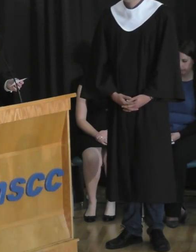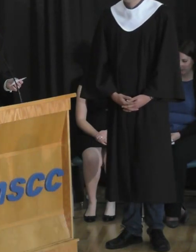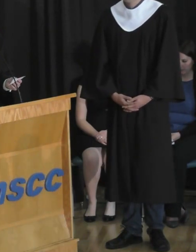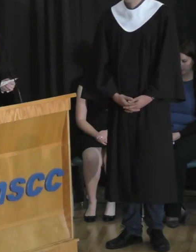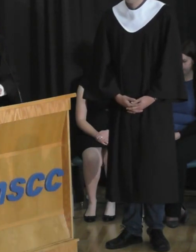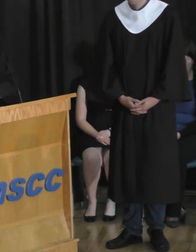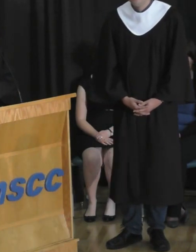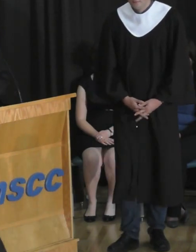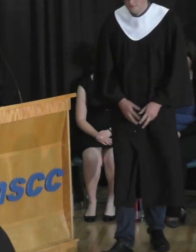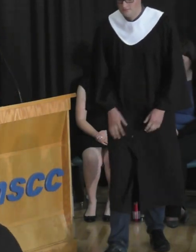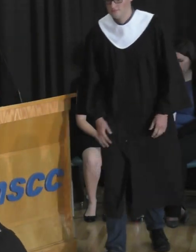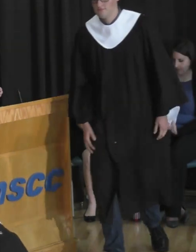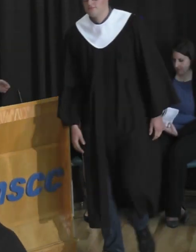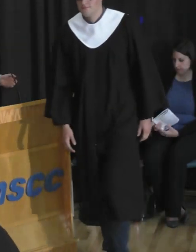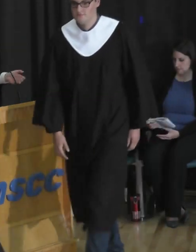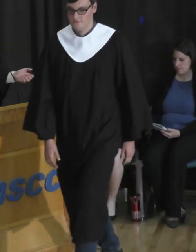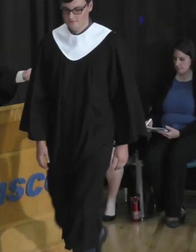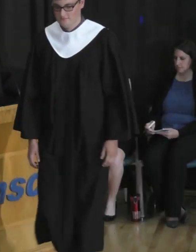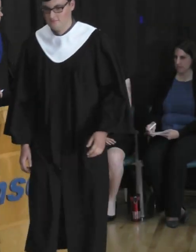Mark Doucette.